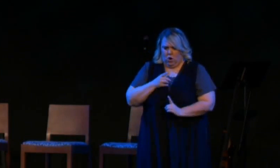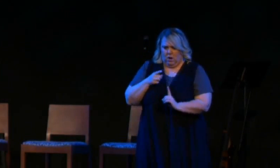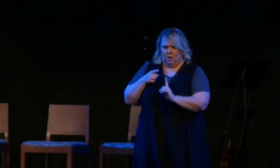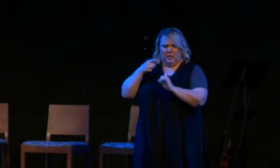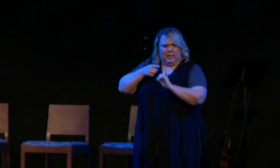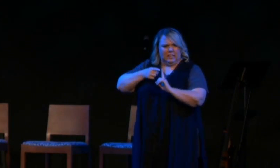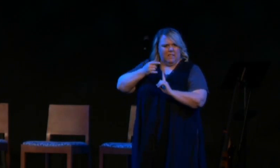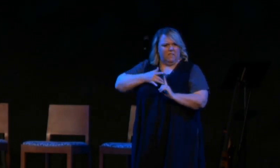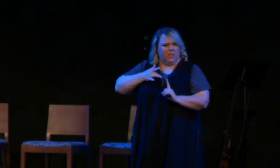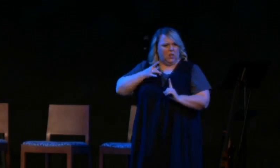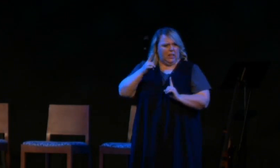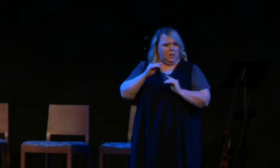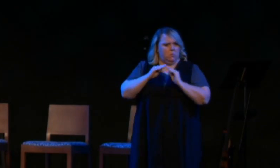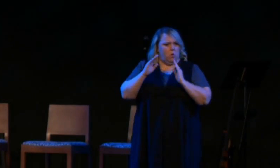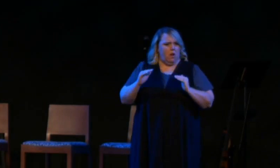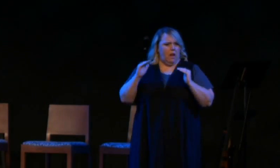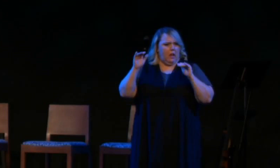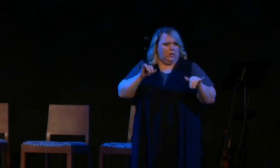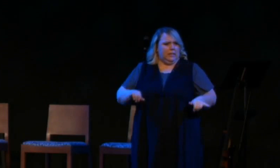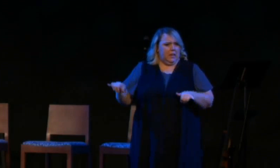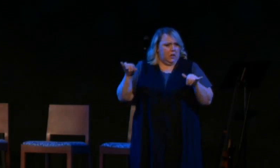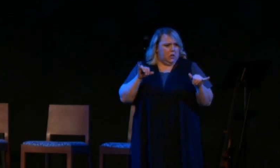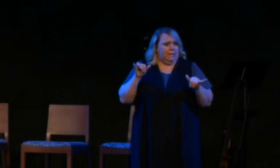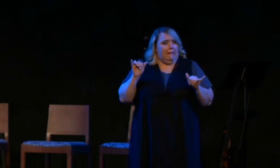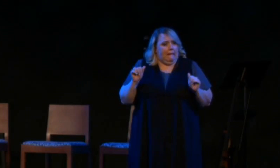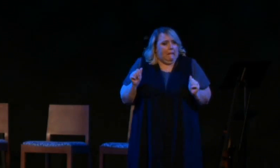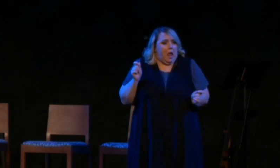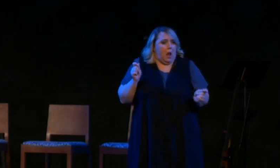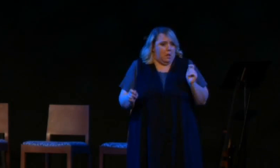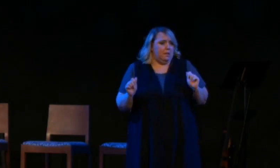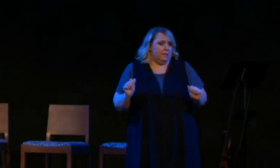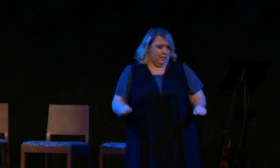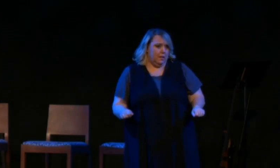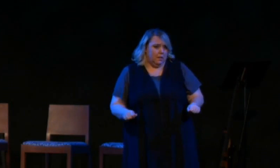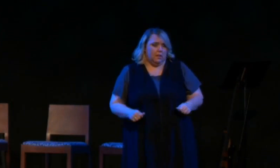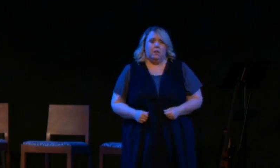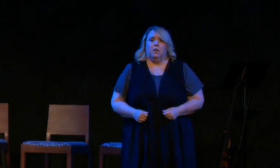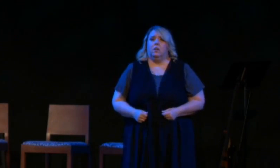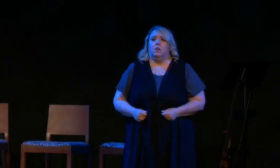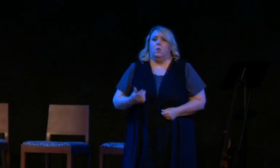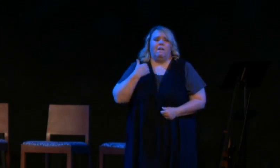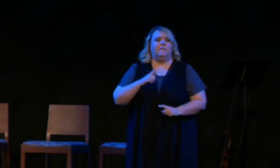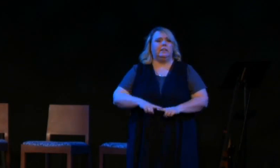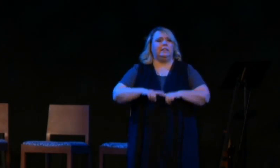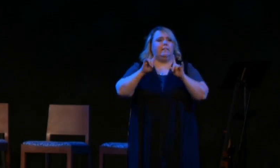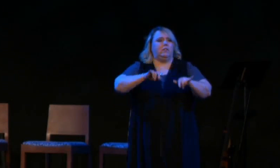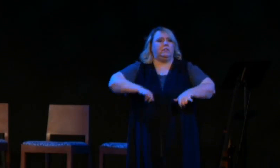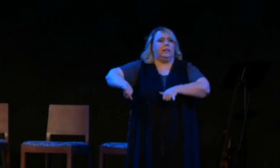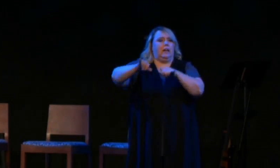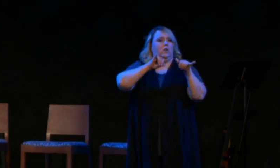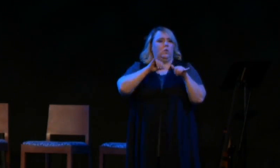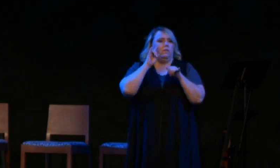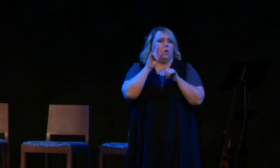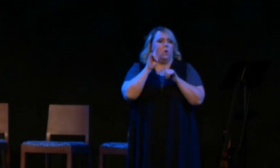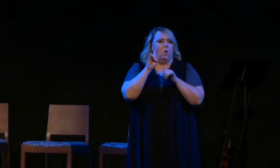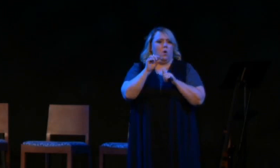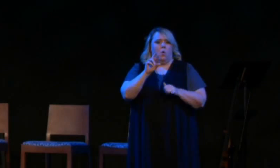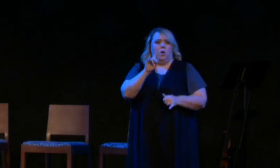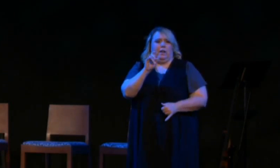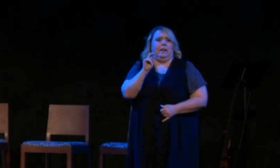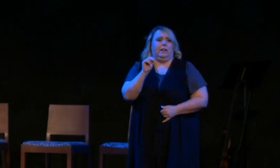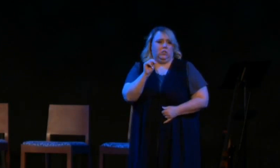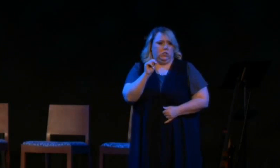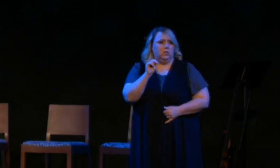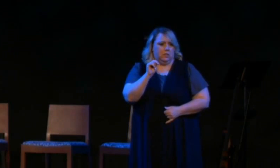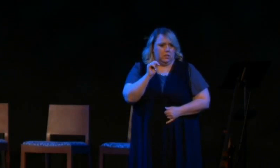like they need higher standards in some area, they can do that. So we have different standards in ordination on an annual conference